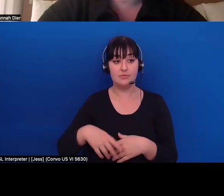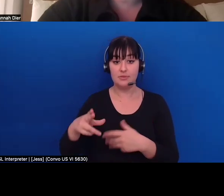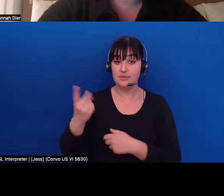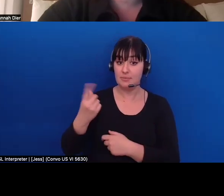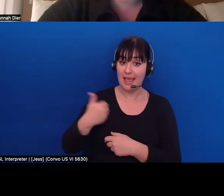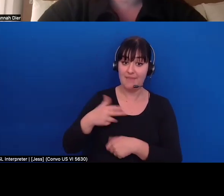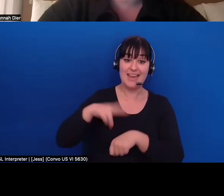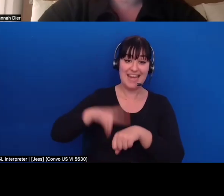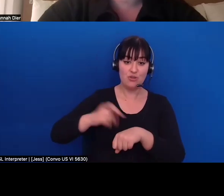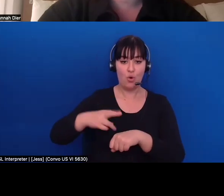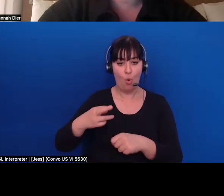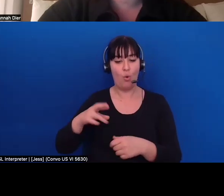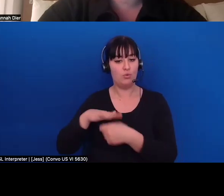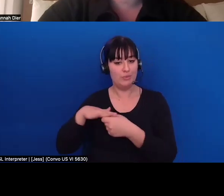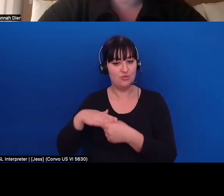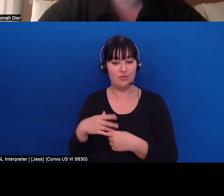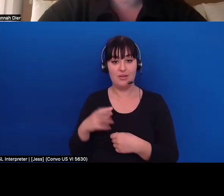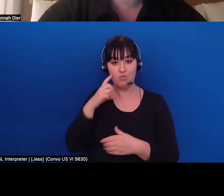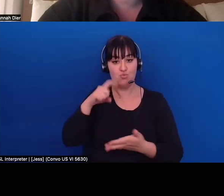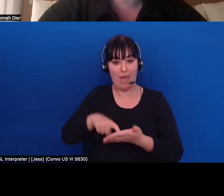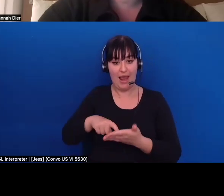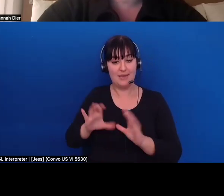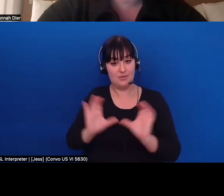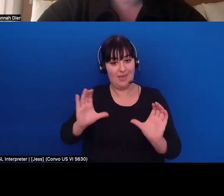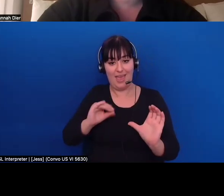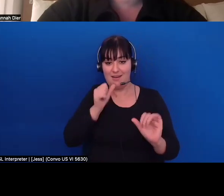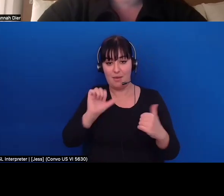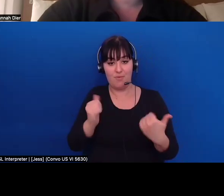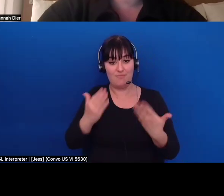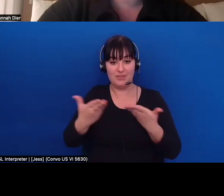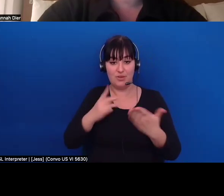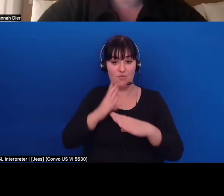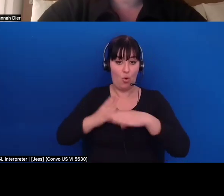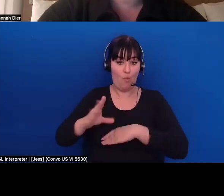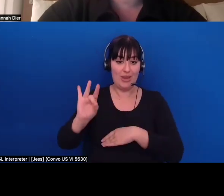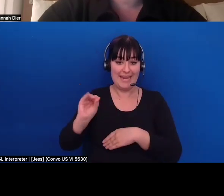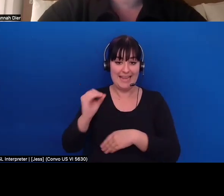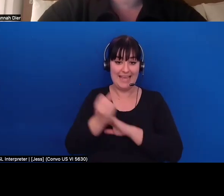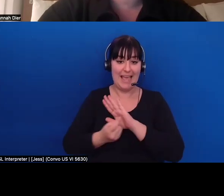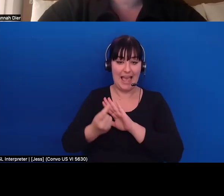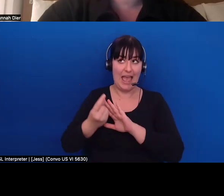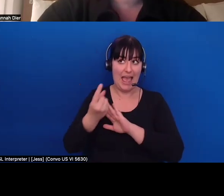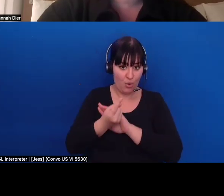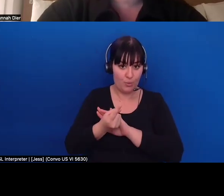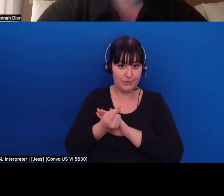regionally recognized certificate and does not provide services for more than 80 hours in a calendar